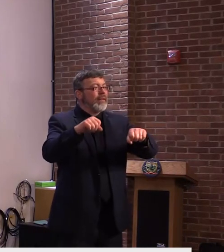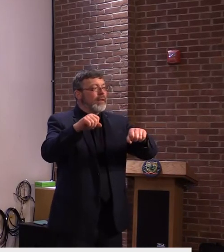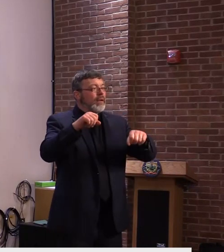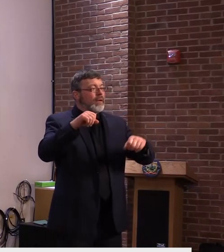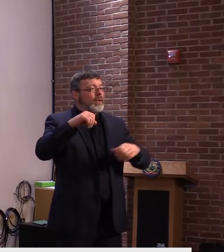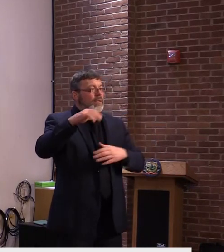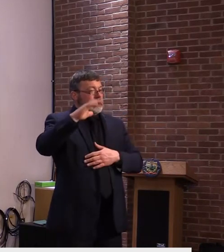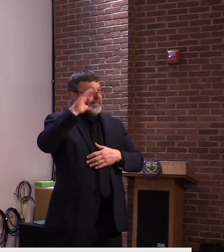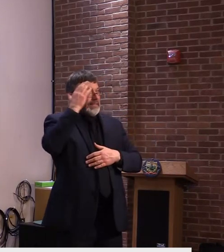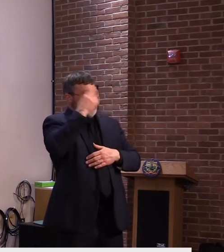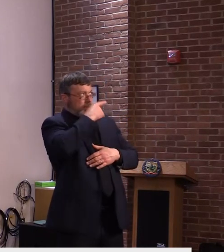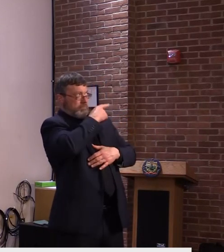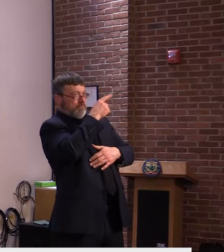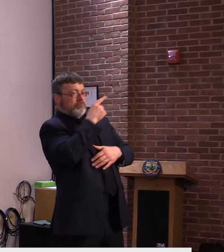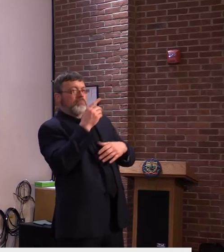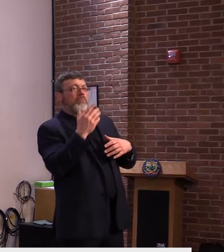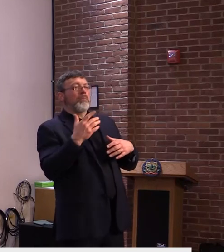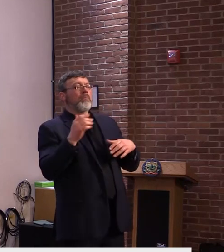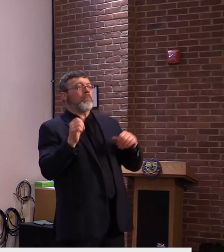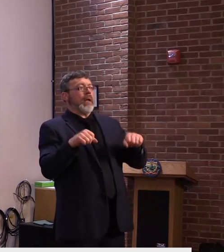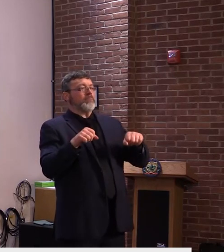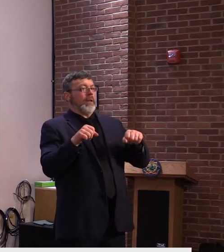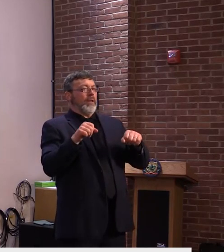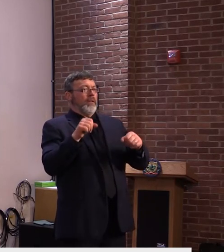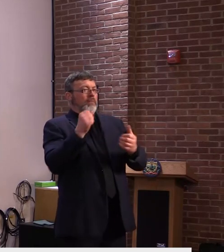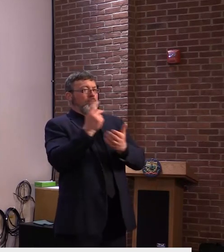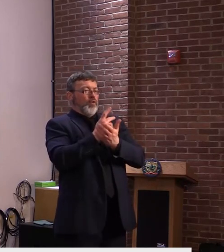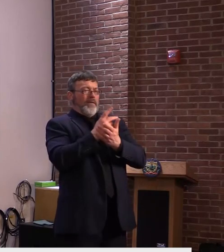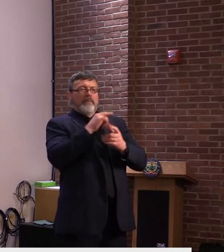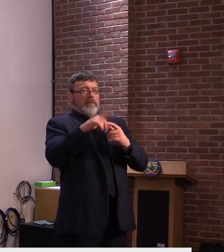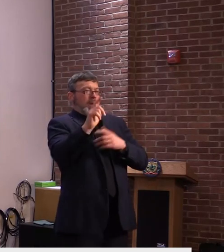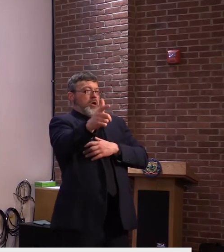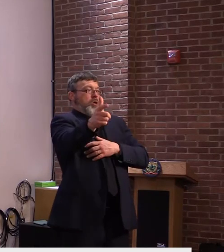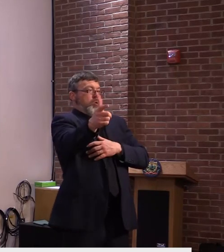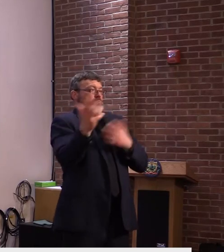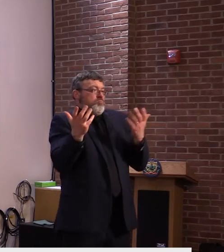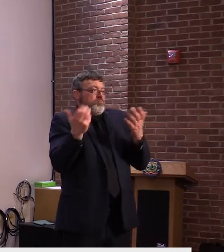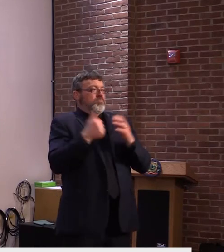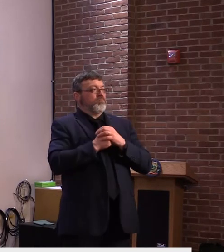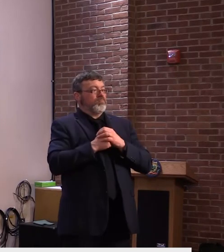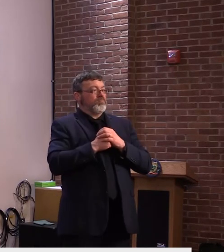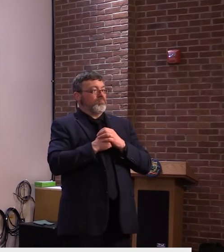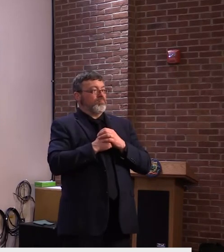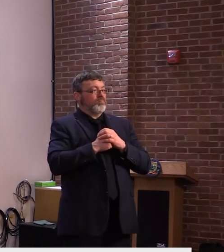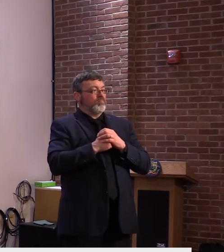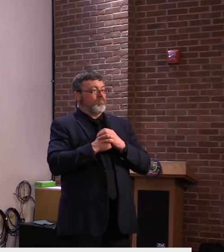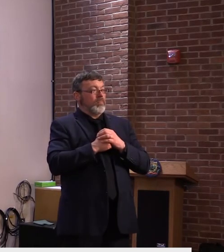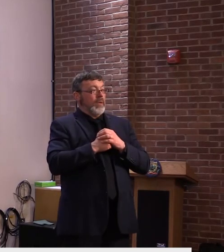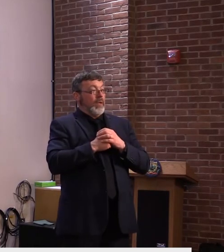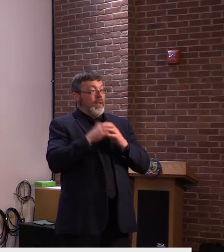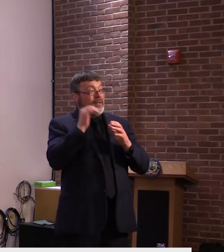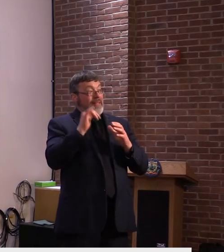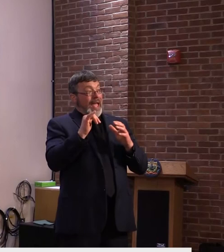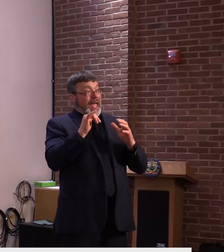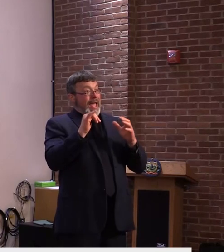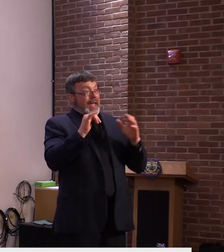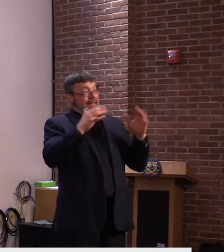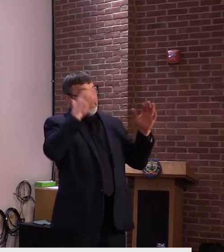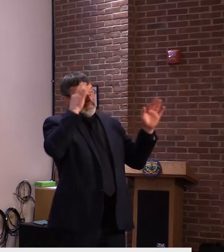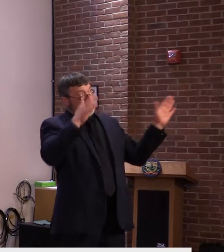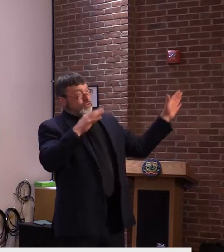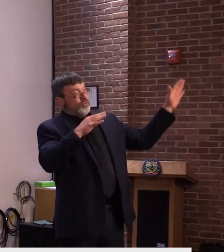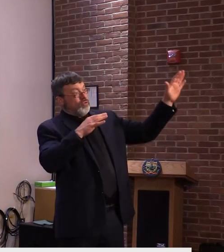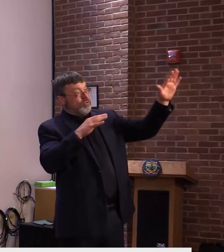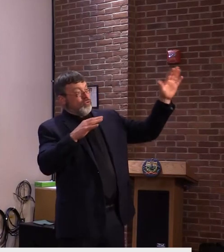would be very helpful to that age population, we would already be poised prior to the decision to have the vaccine